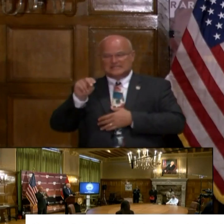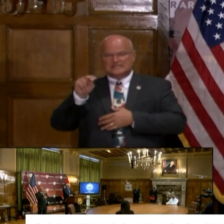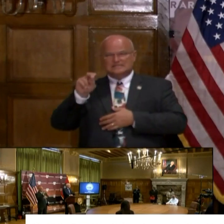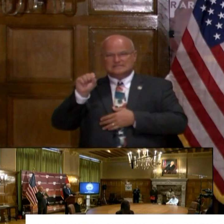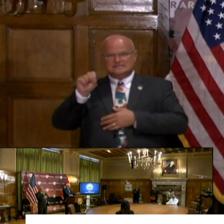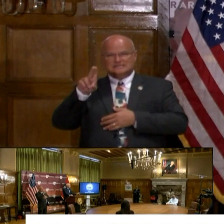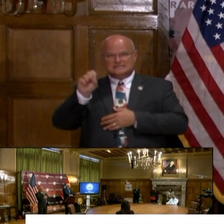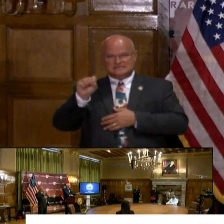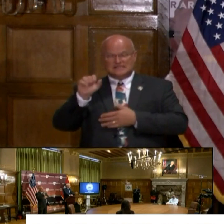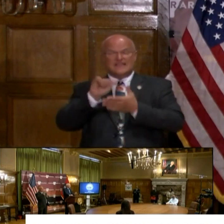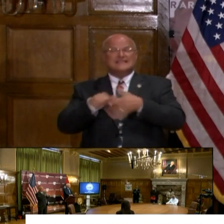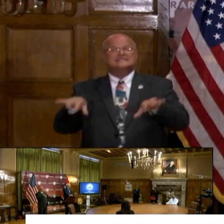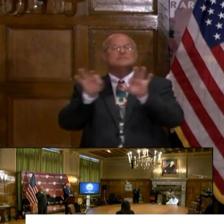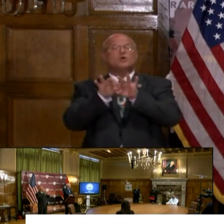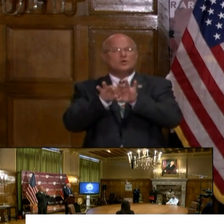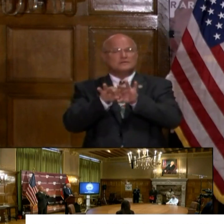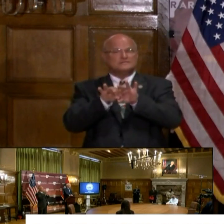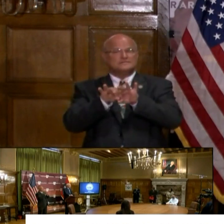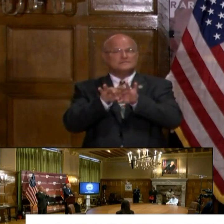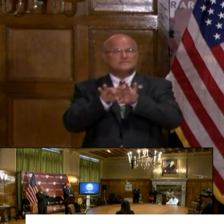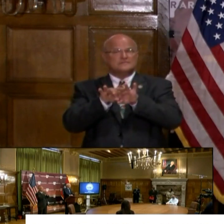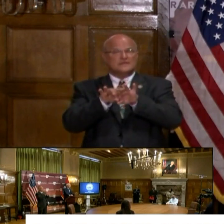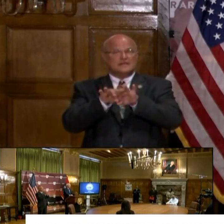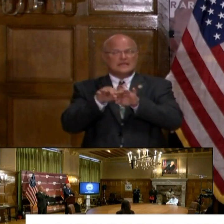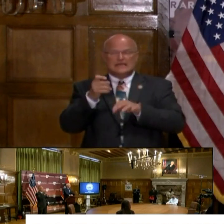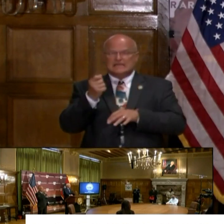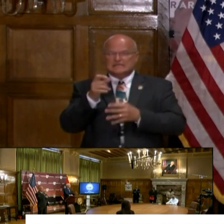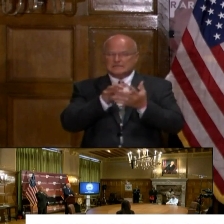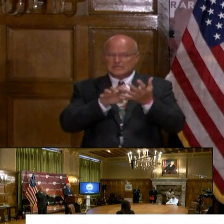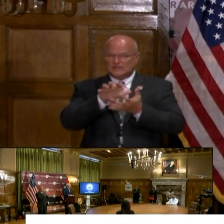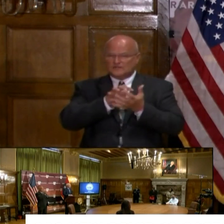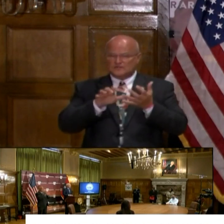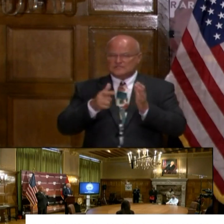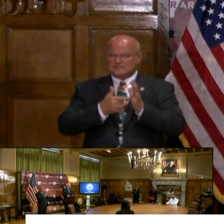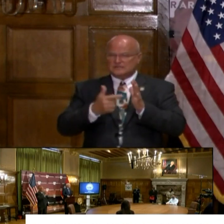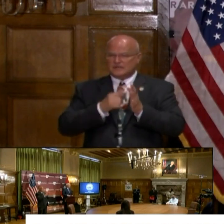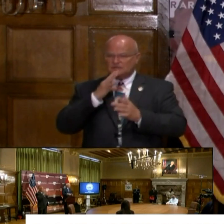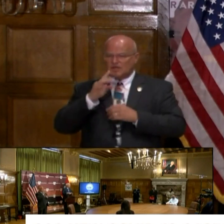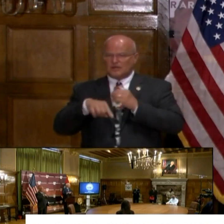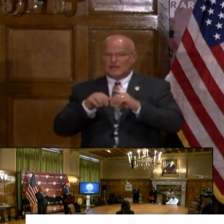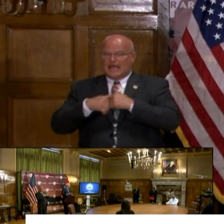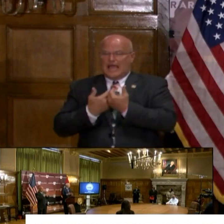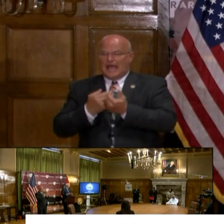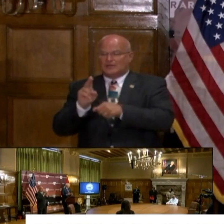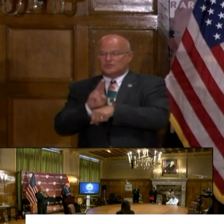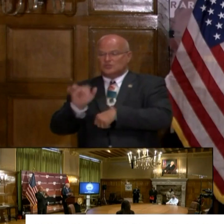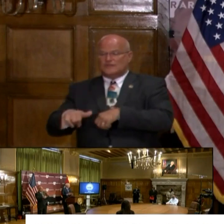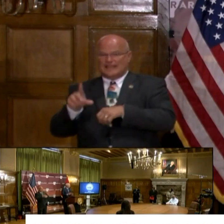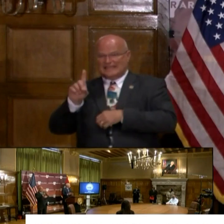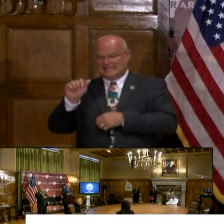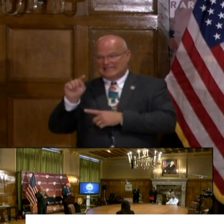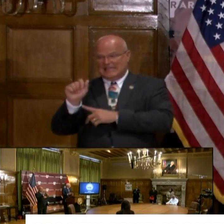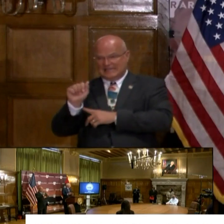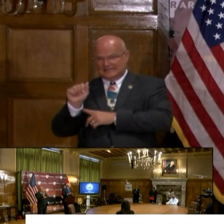census. That's the important message, and it's a little bit confusing to start talking about how you use that